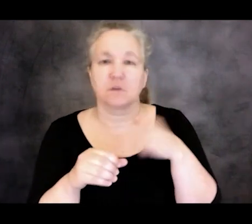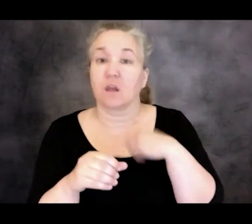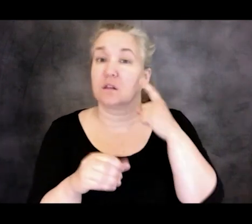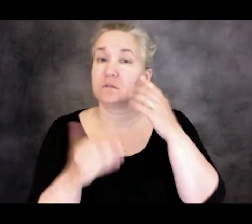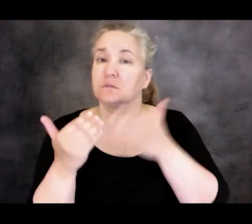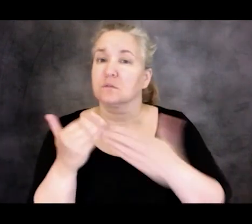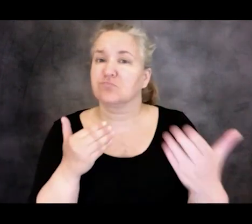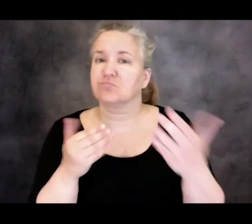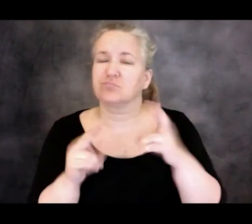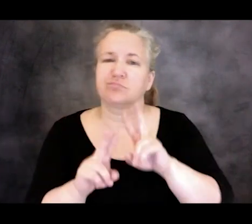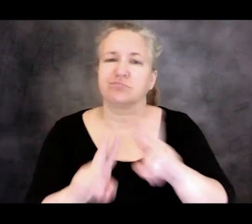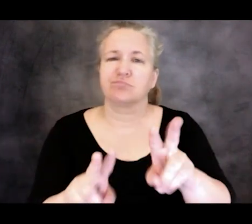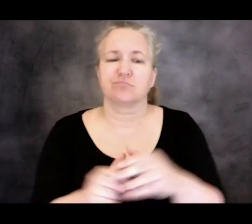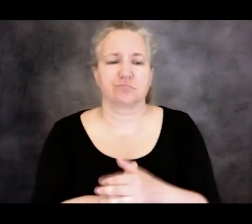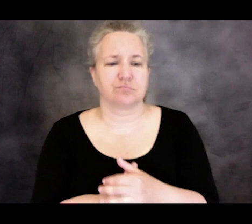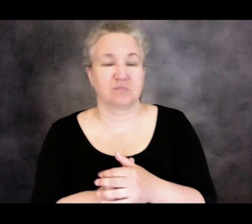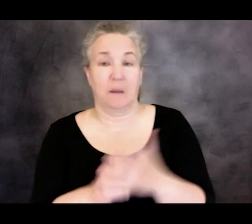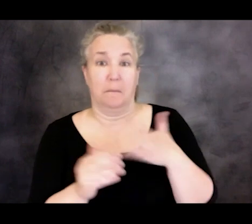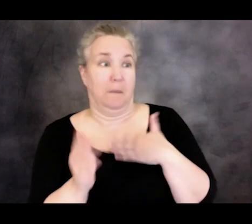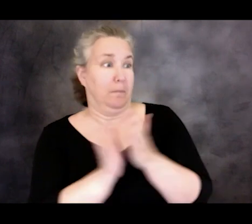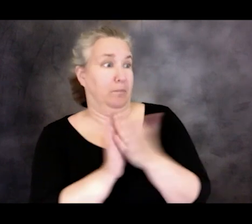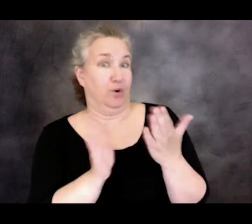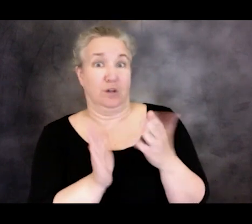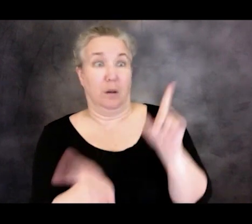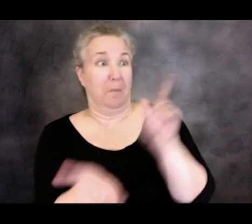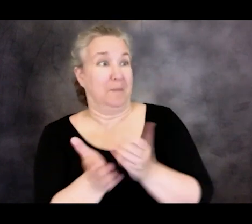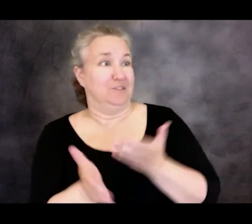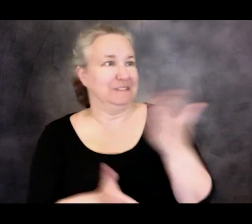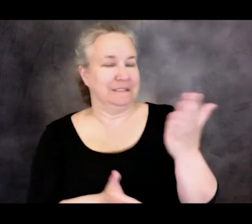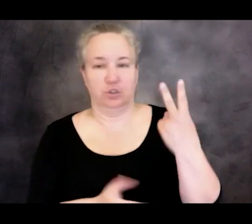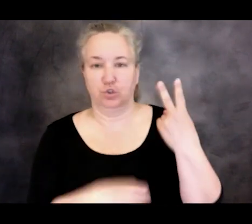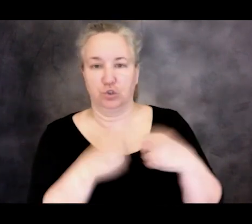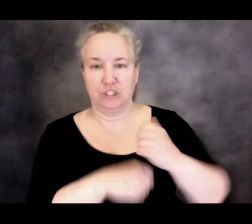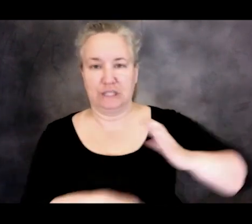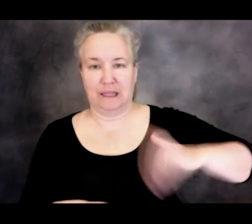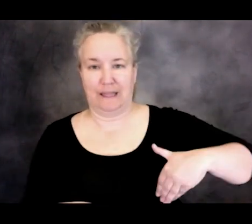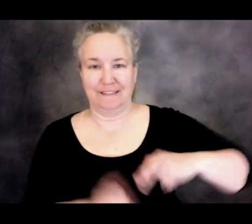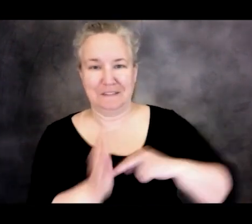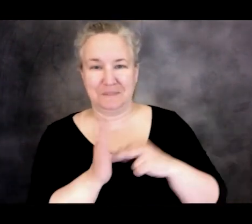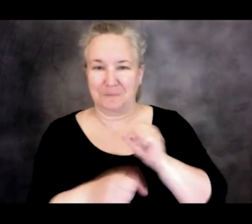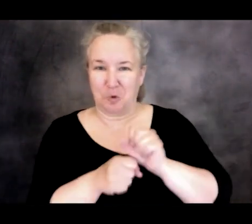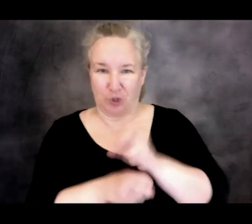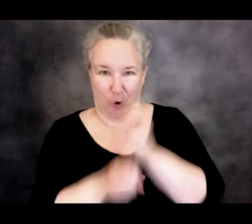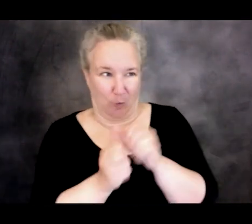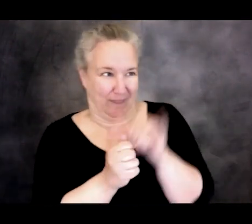book is now almost 2 years late to the publisher, and so I'm working hard to do this. I'm also